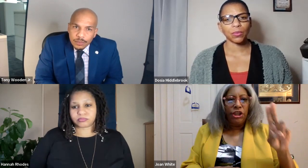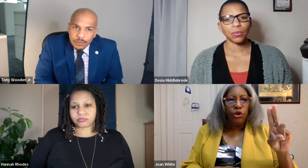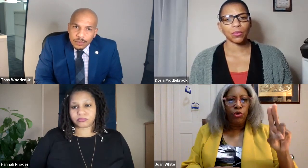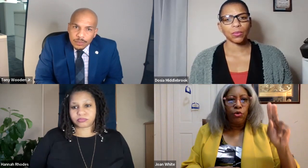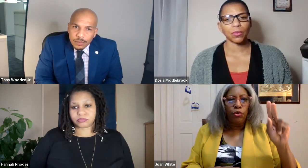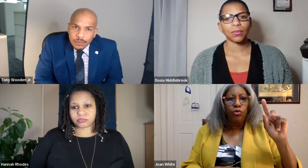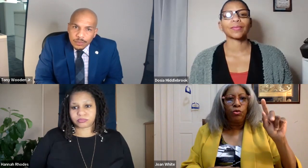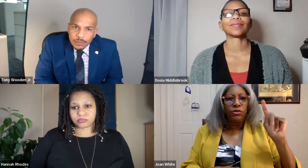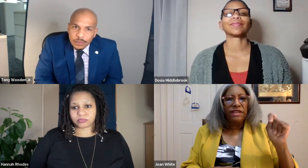Robert